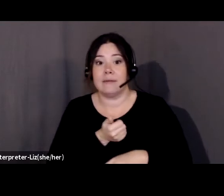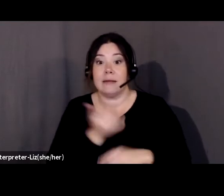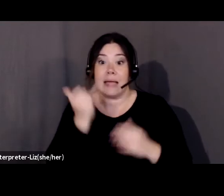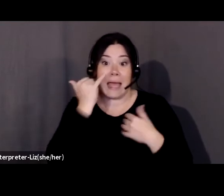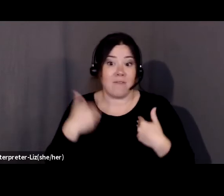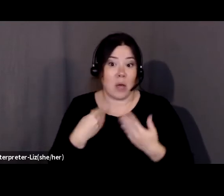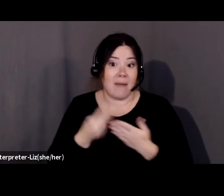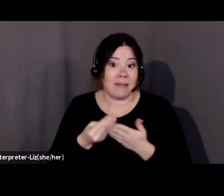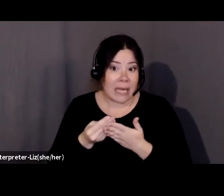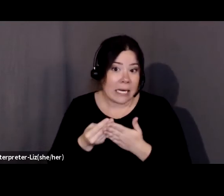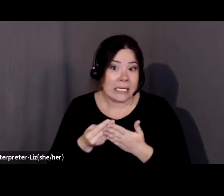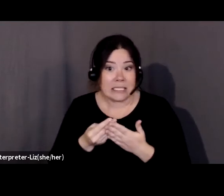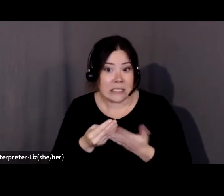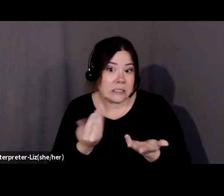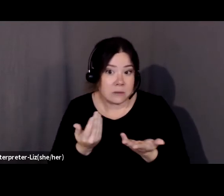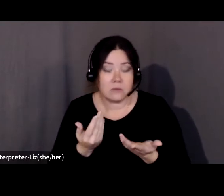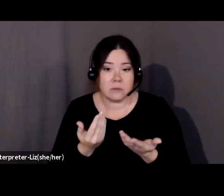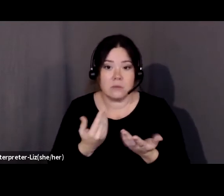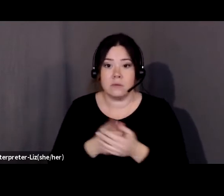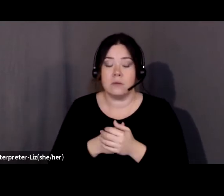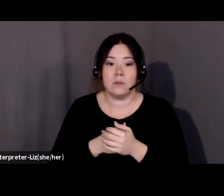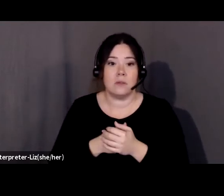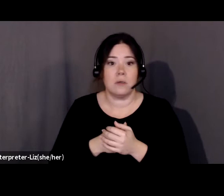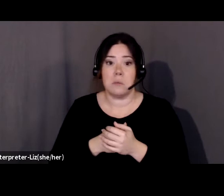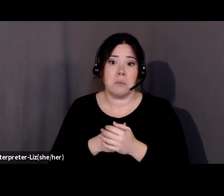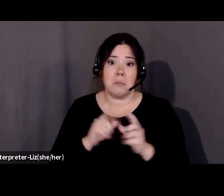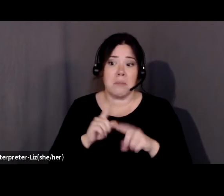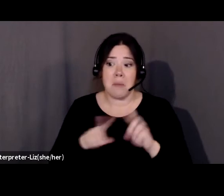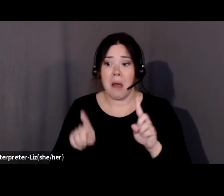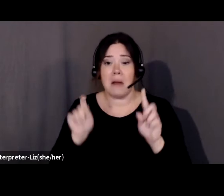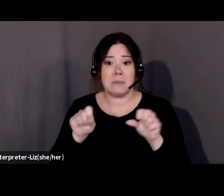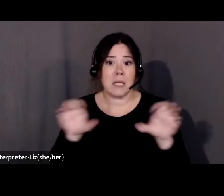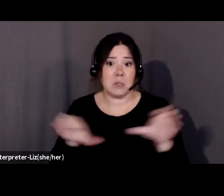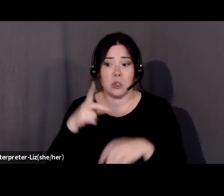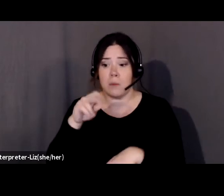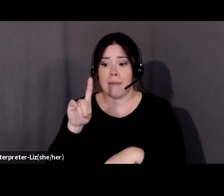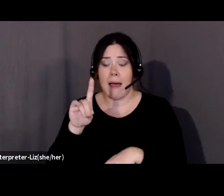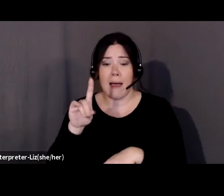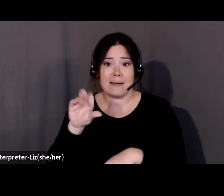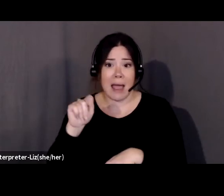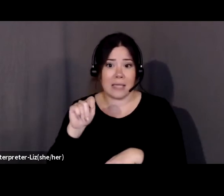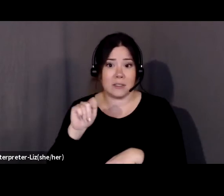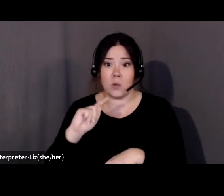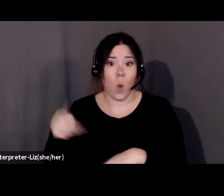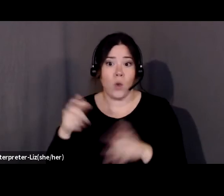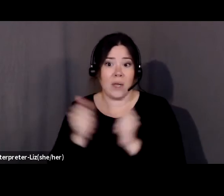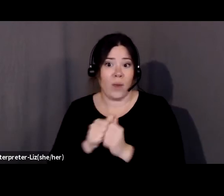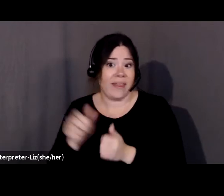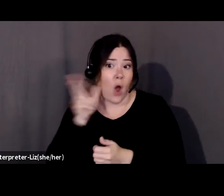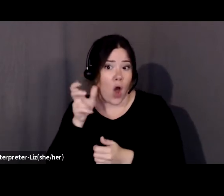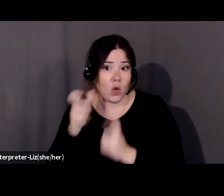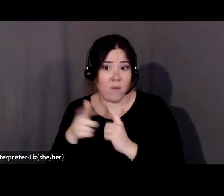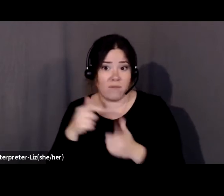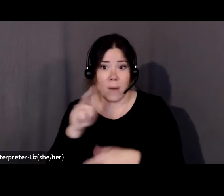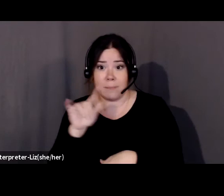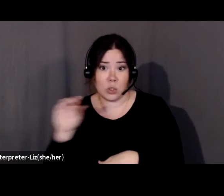for it. So, but again, I mean, it's perfectly possible to do a podcast just with the audio you get from Zoom.